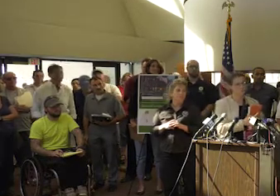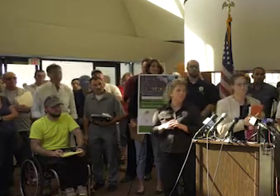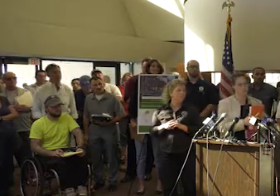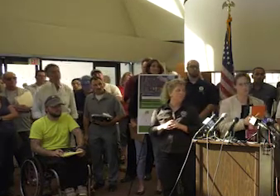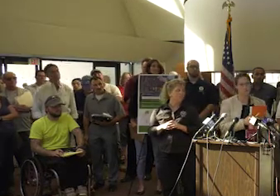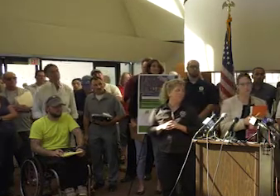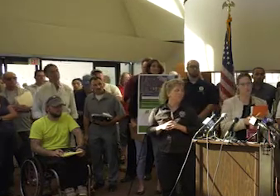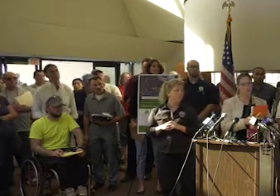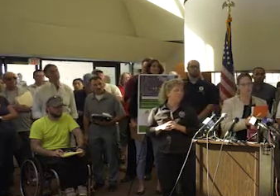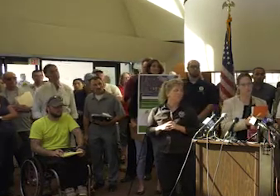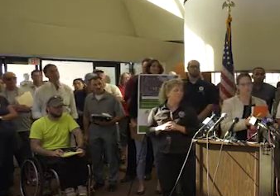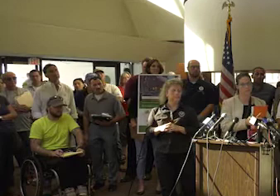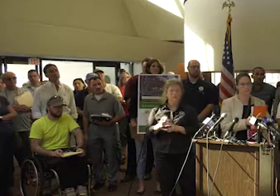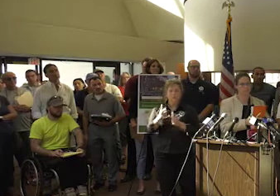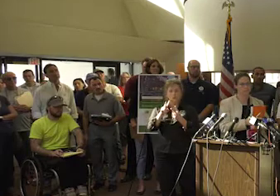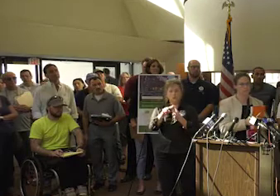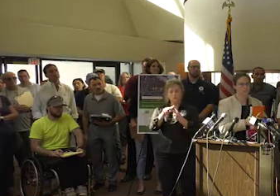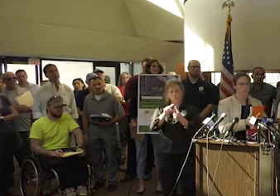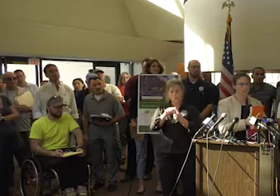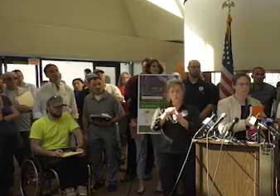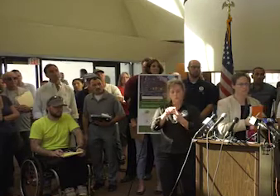So two things. One,